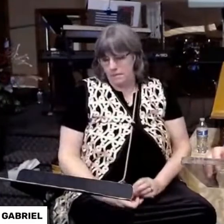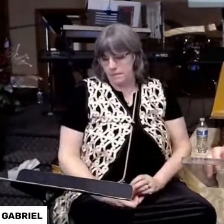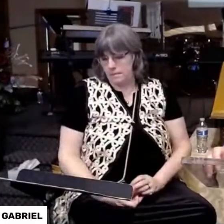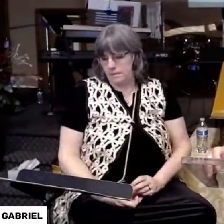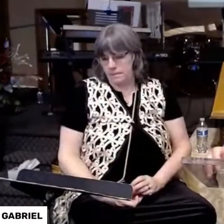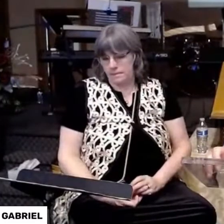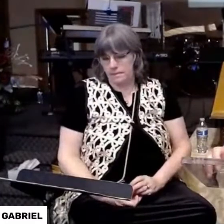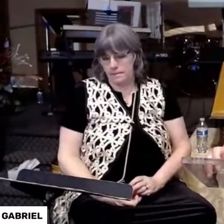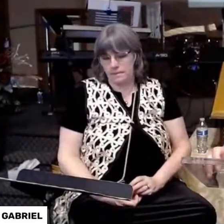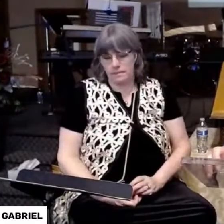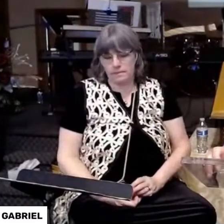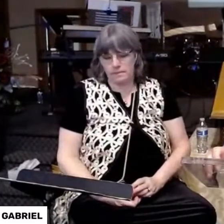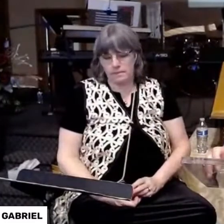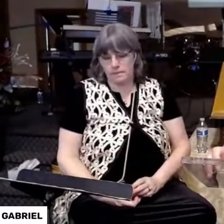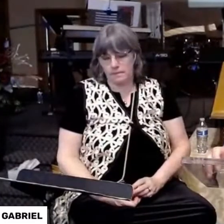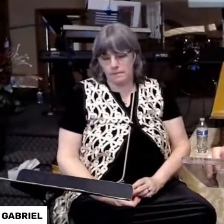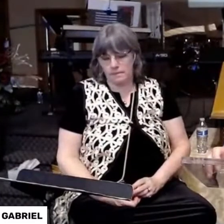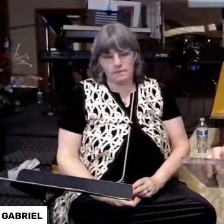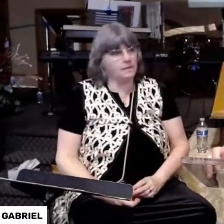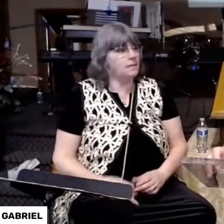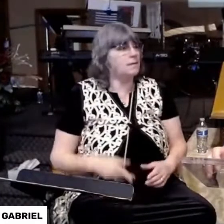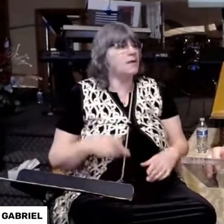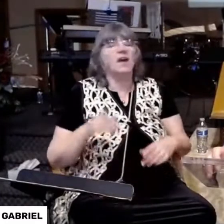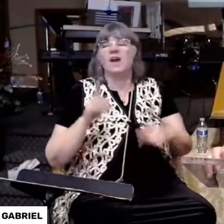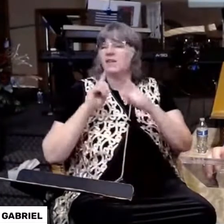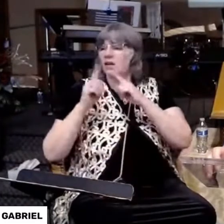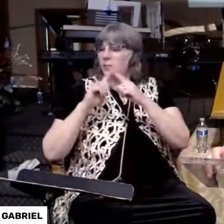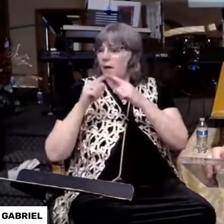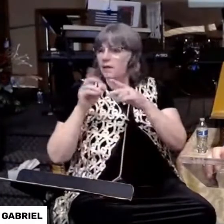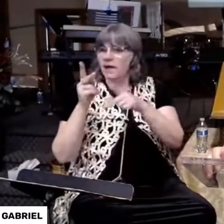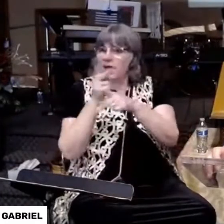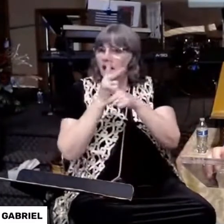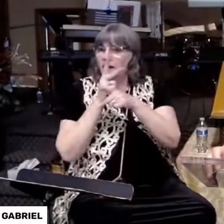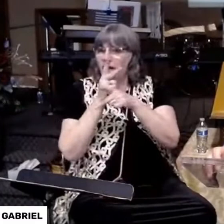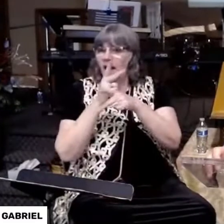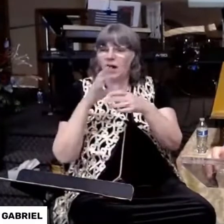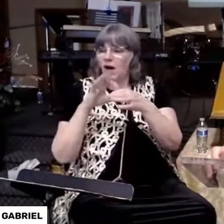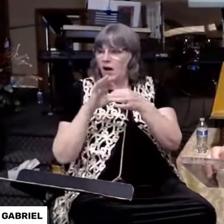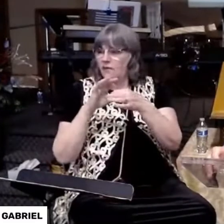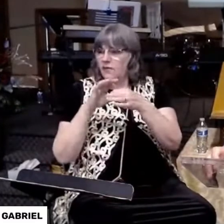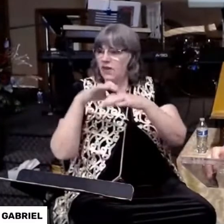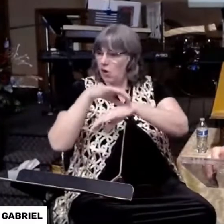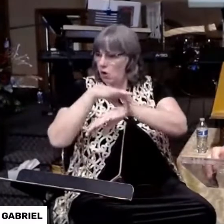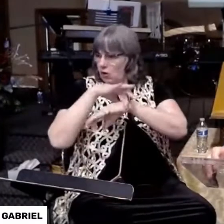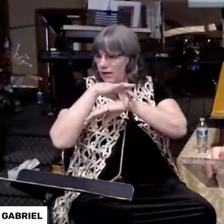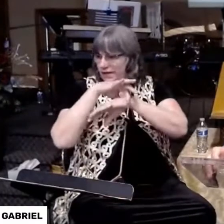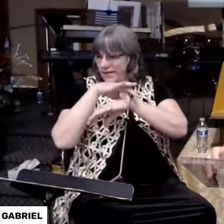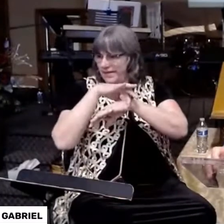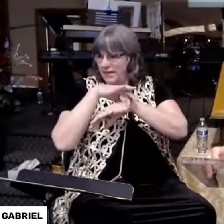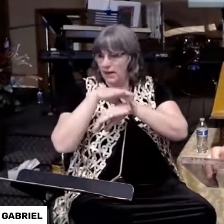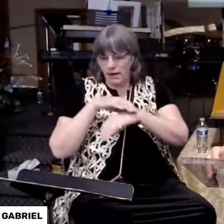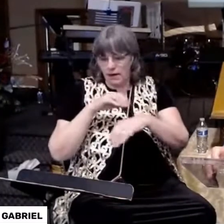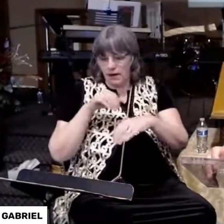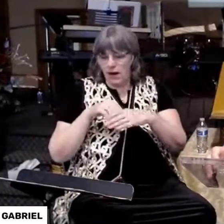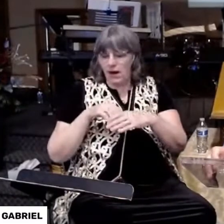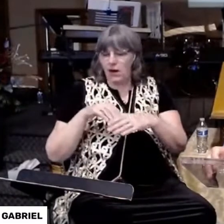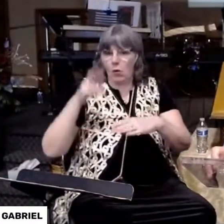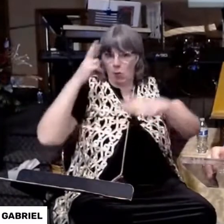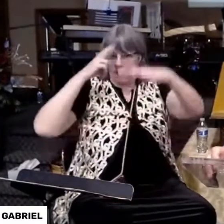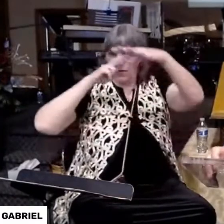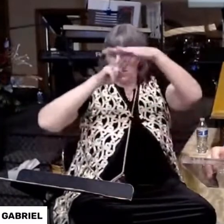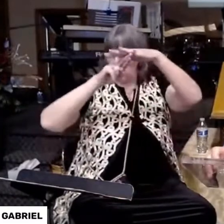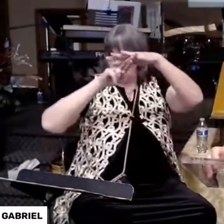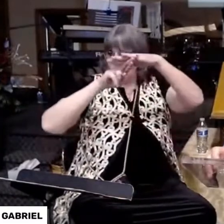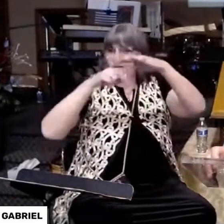You know, talking about caring for the earth, it says the same in the end time. The book of